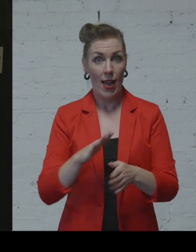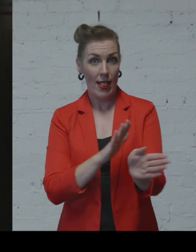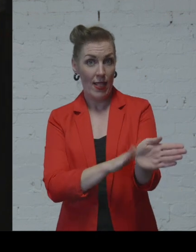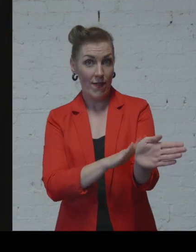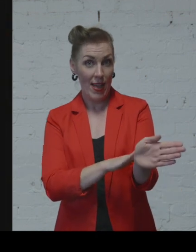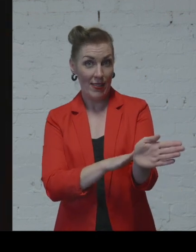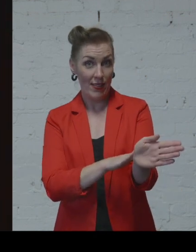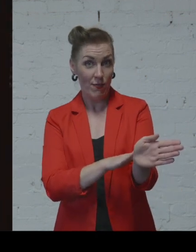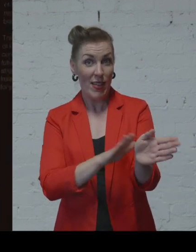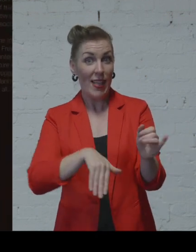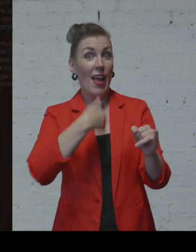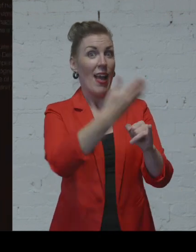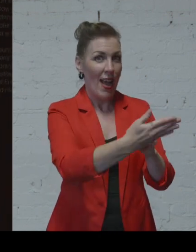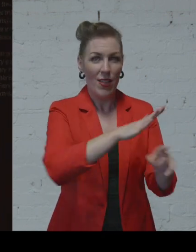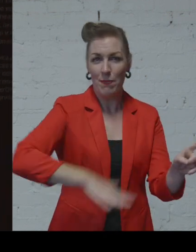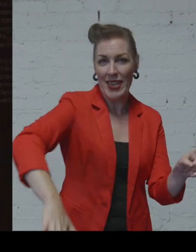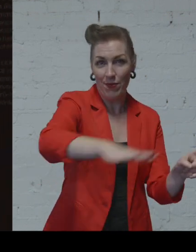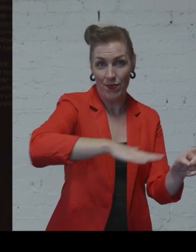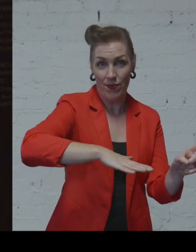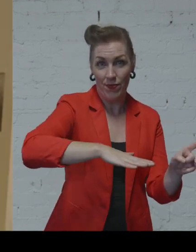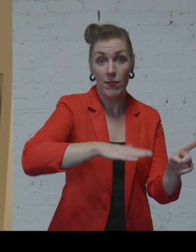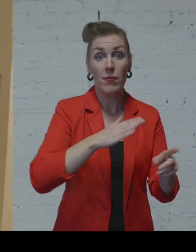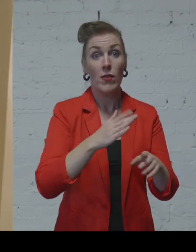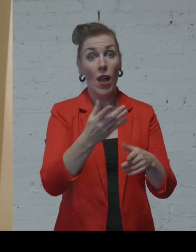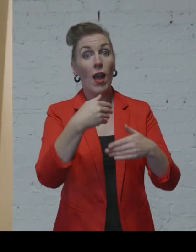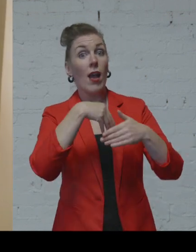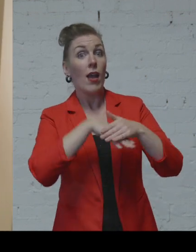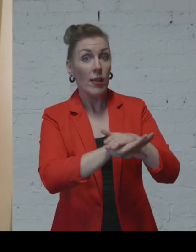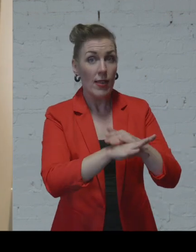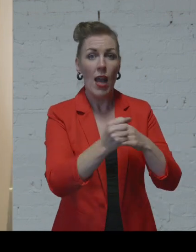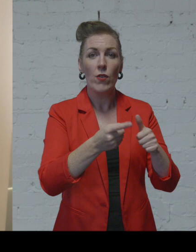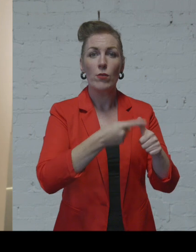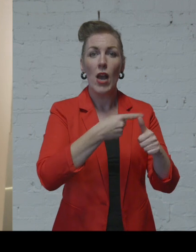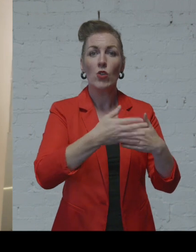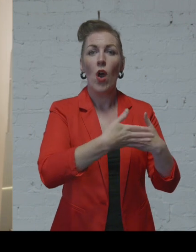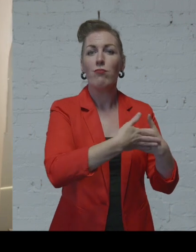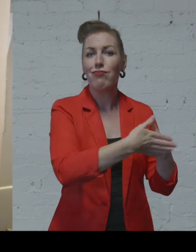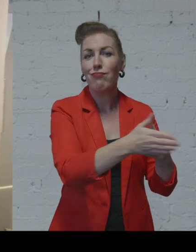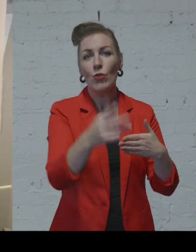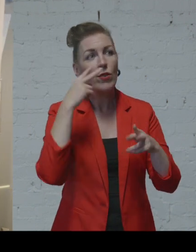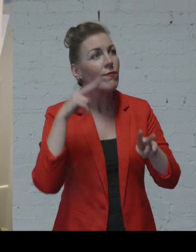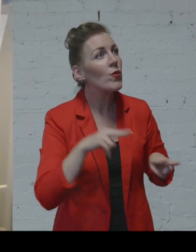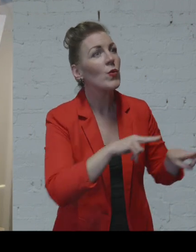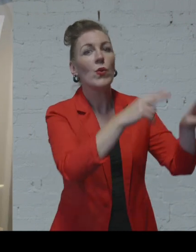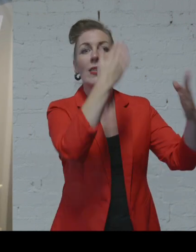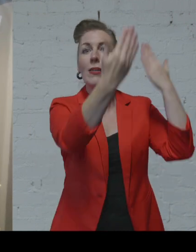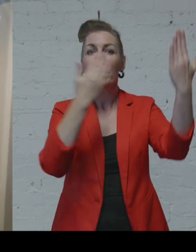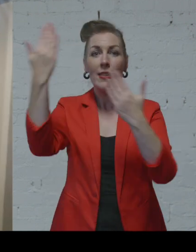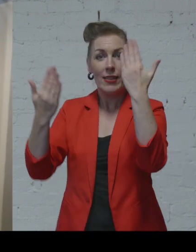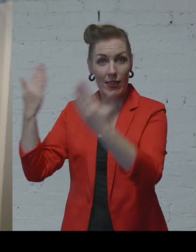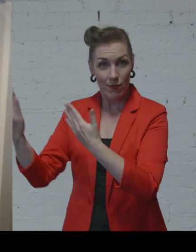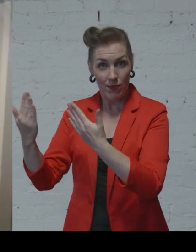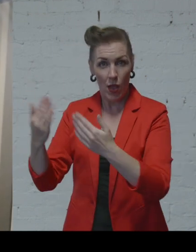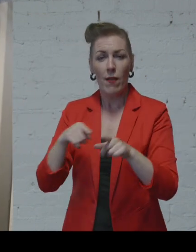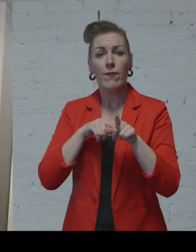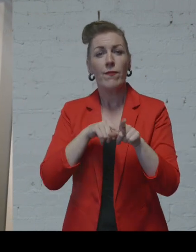exhibition area is on the left-hand side at the end of the foyer area. Enter through the automatic doors to view the exhibits.